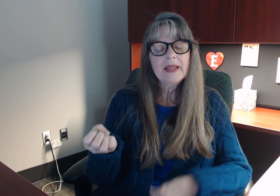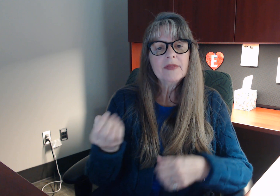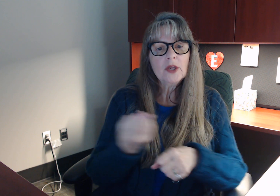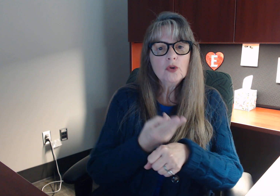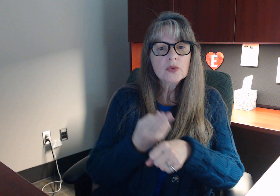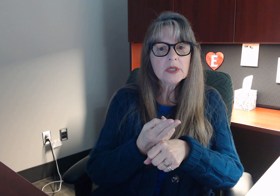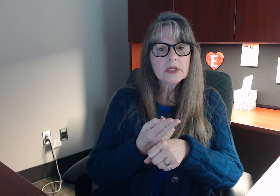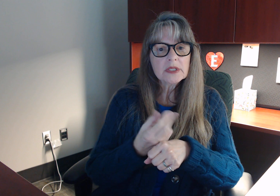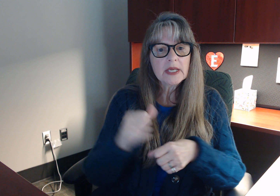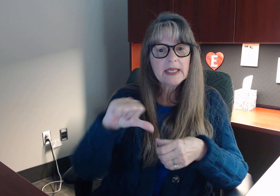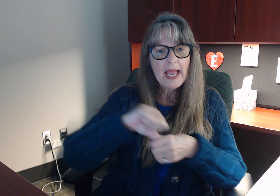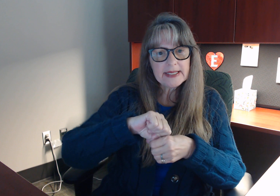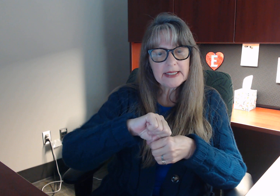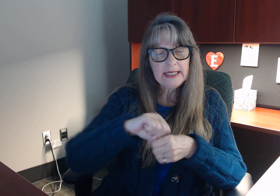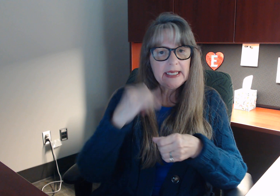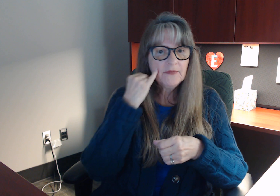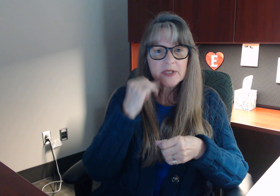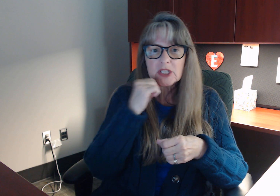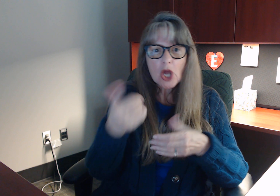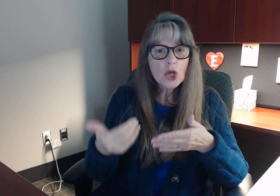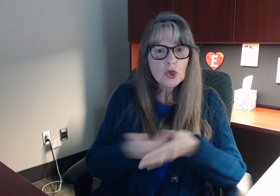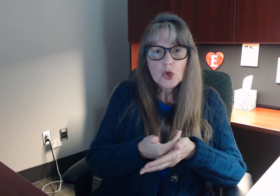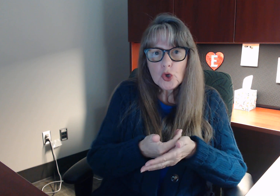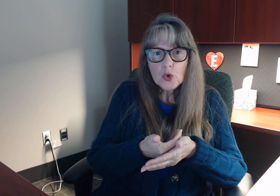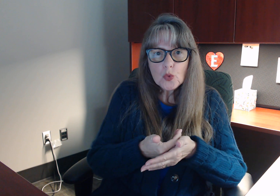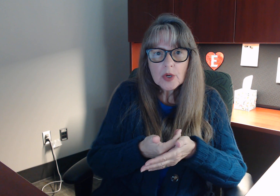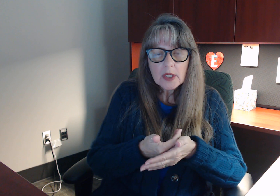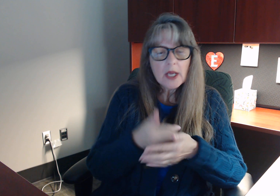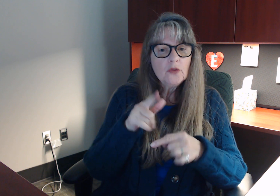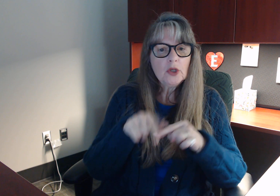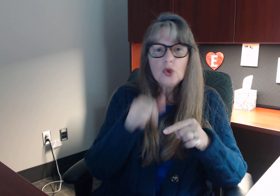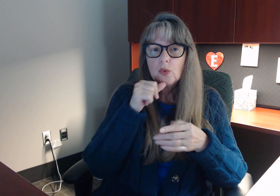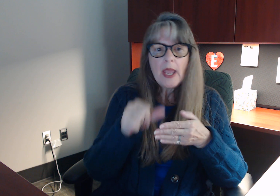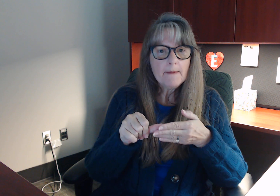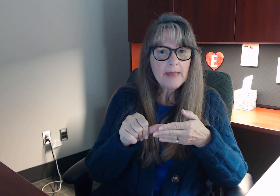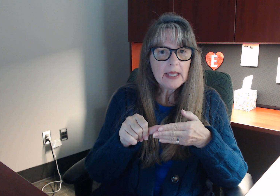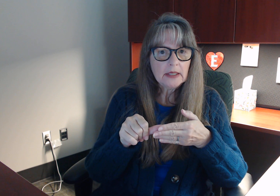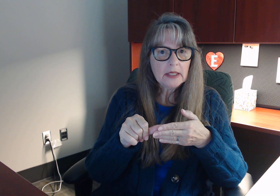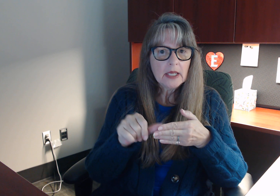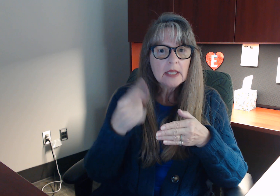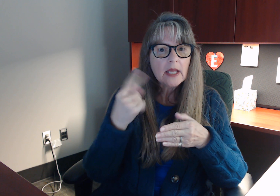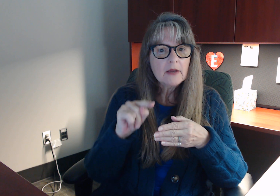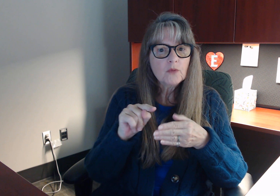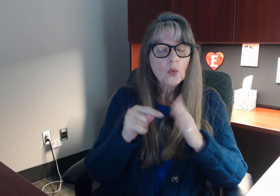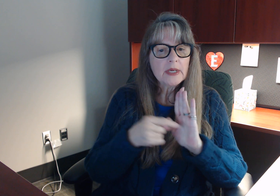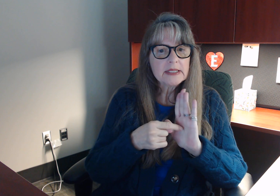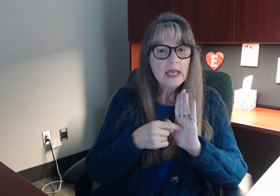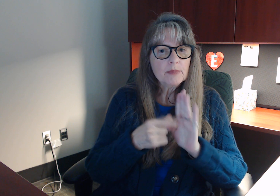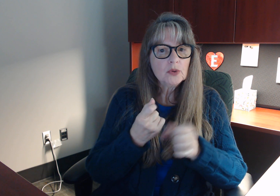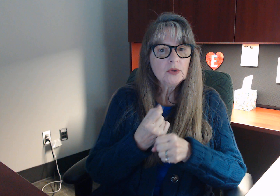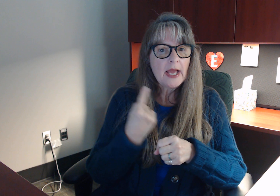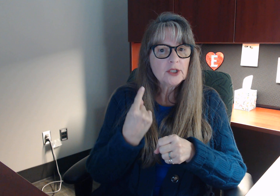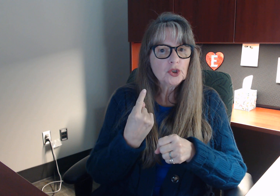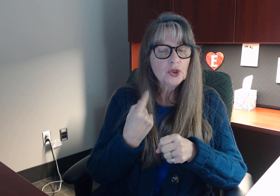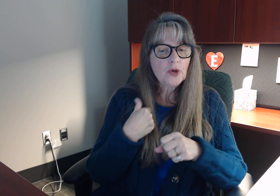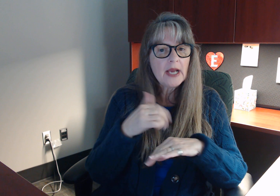that uses gasoline, if it's not new, then you can't mail it. Like, for example, last year I